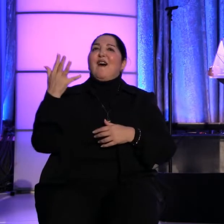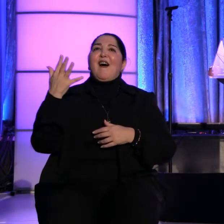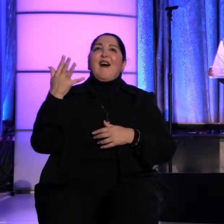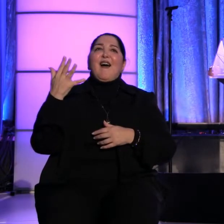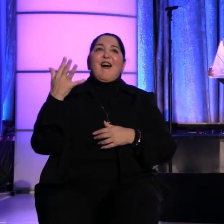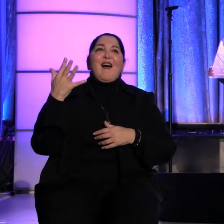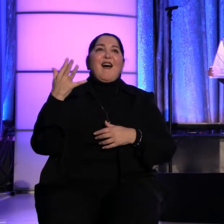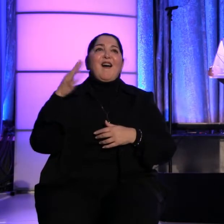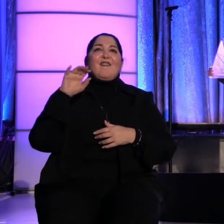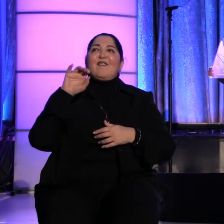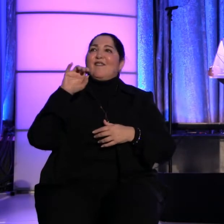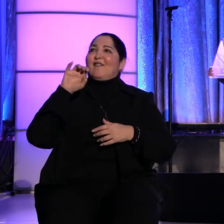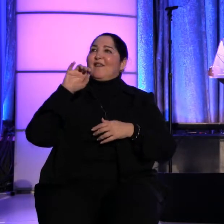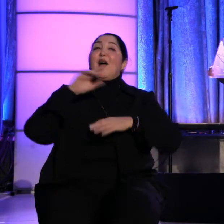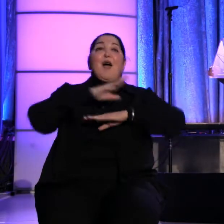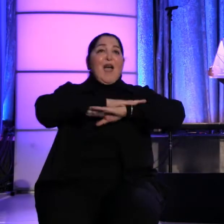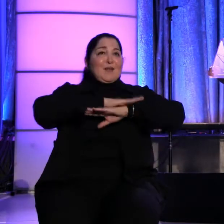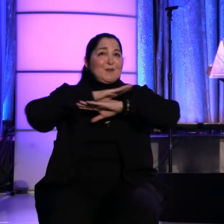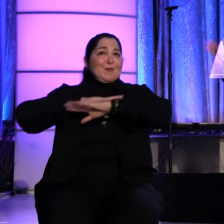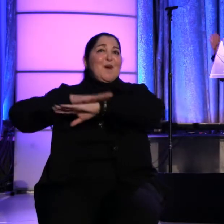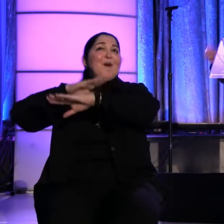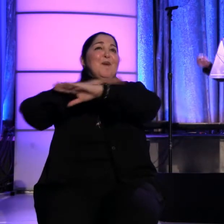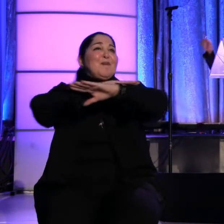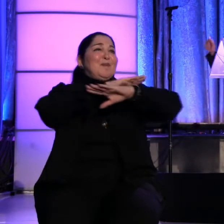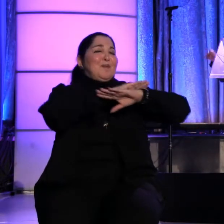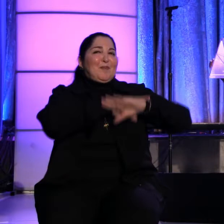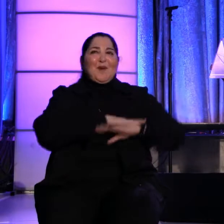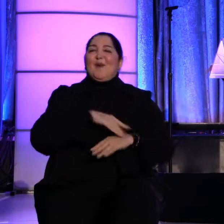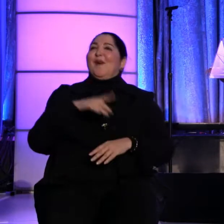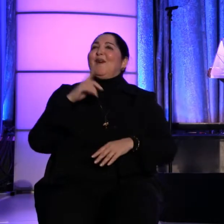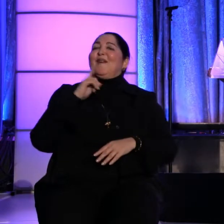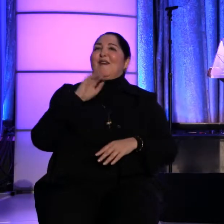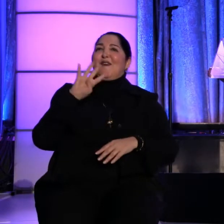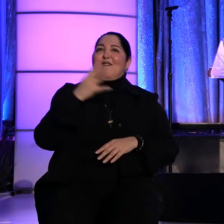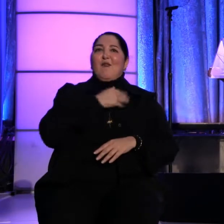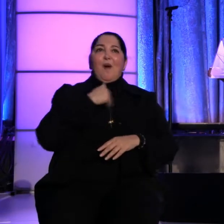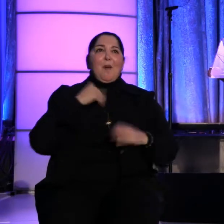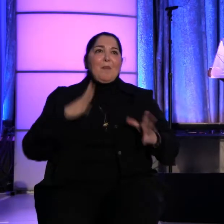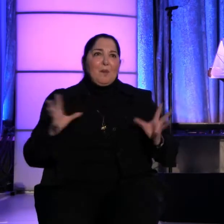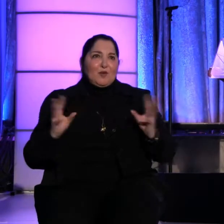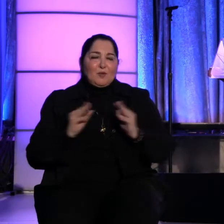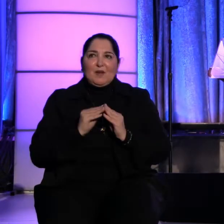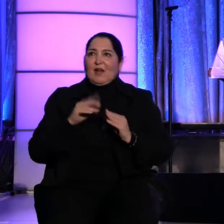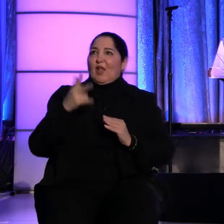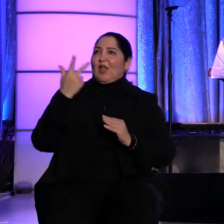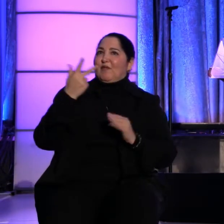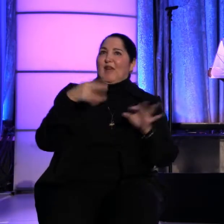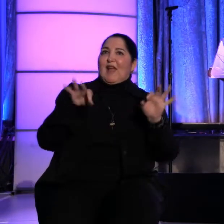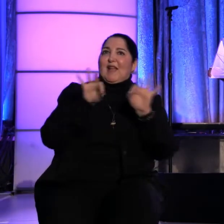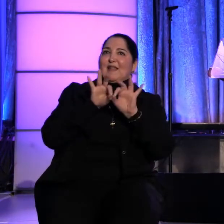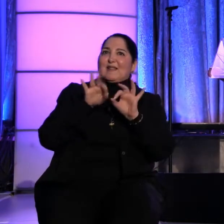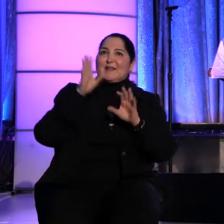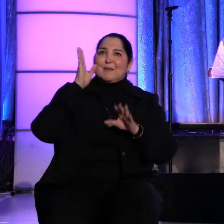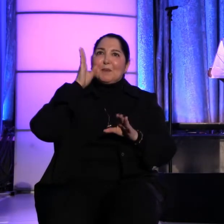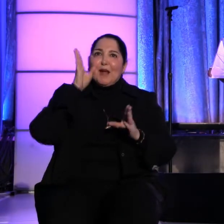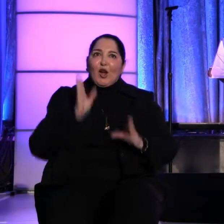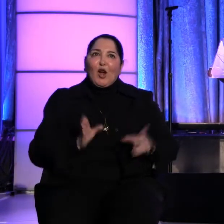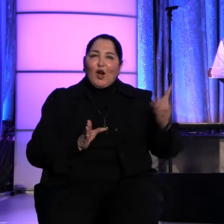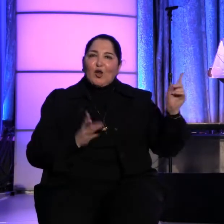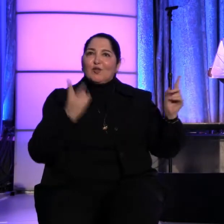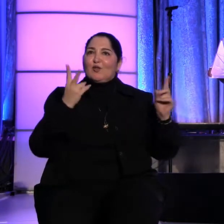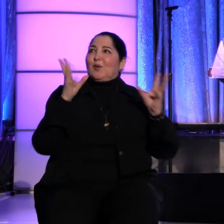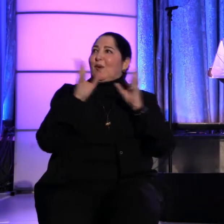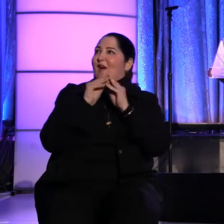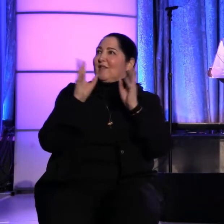5 expo booths, 4 members meeting, 3 keynote speakers, 2